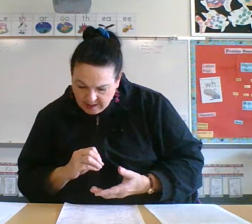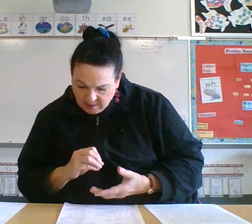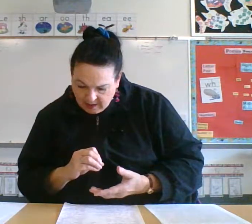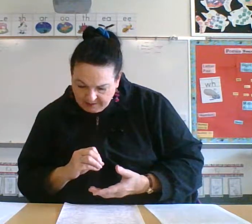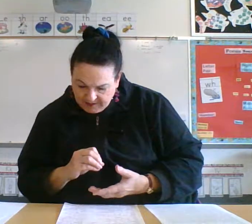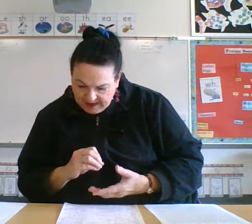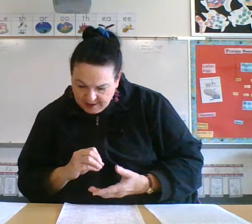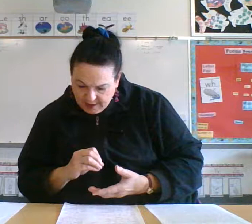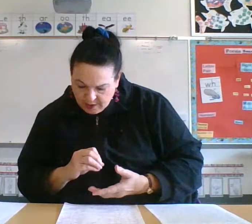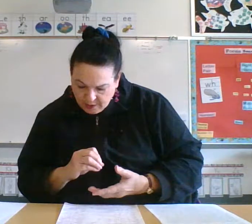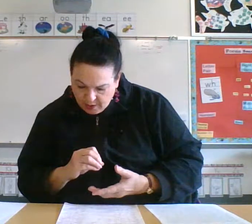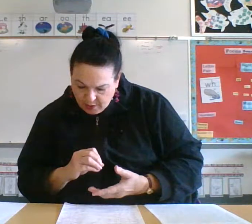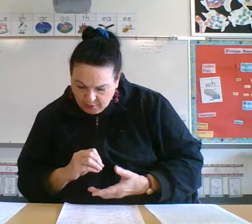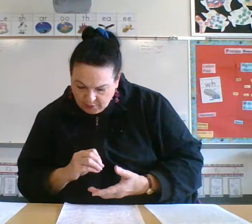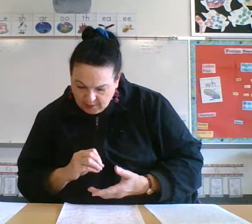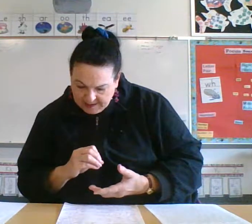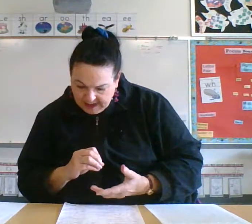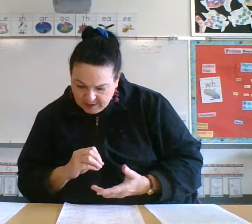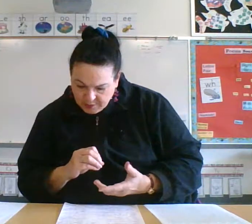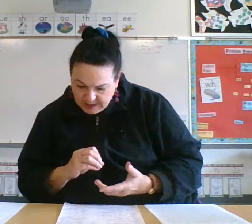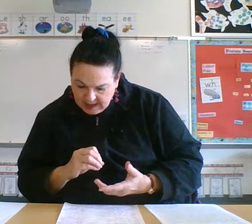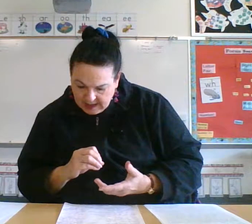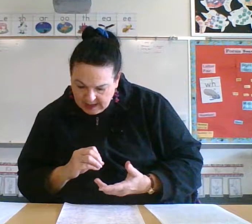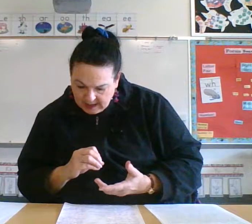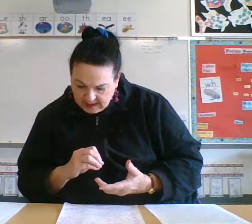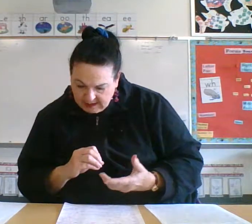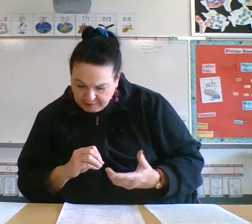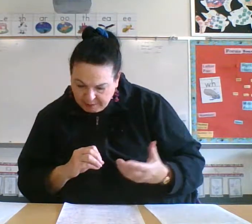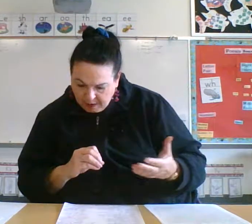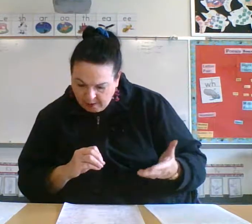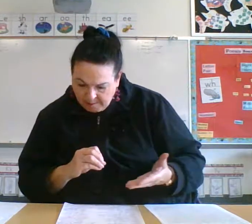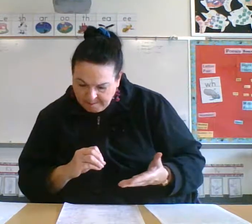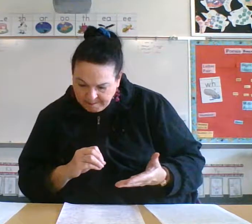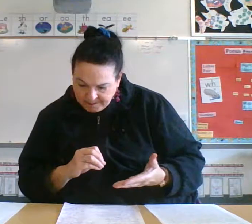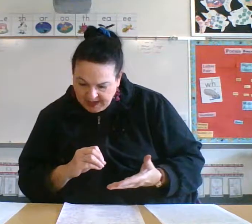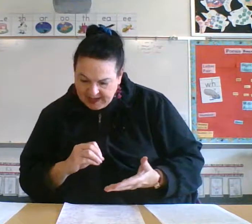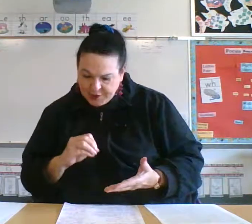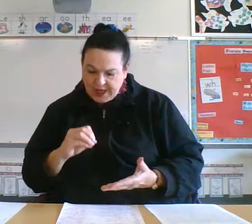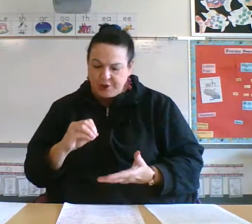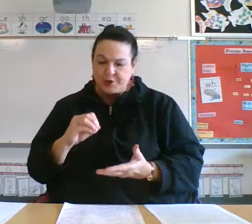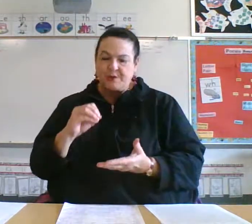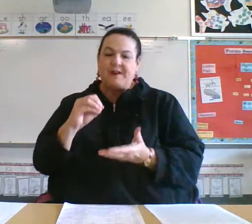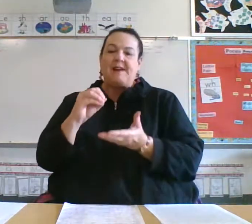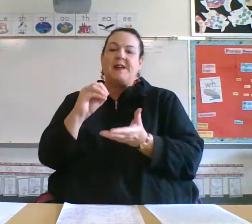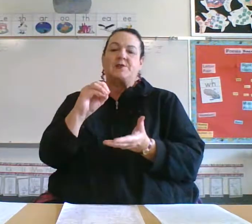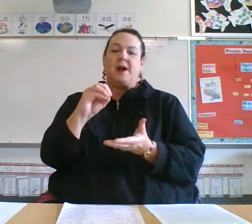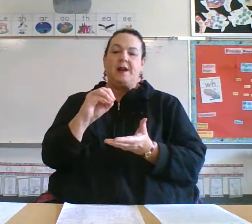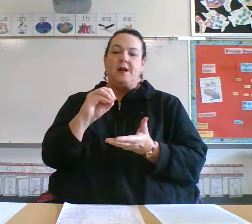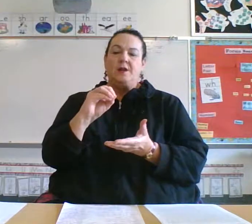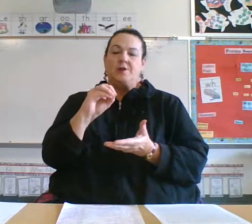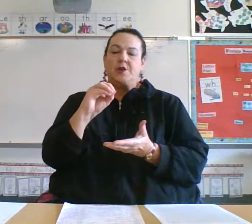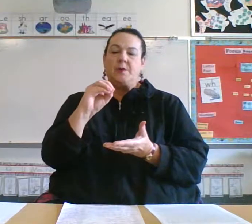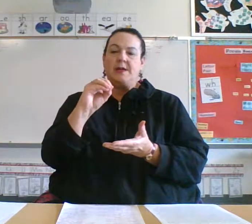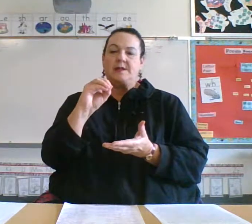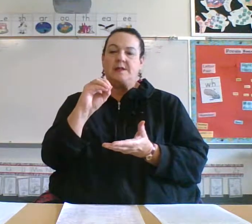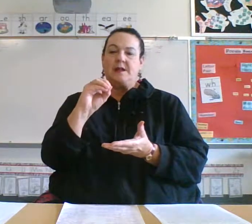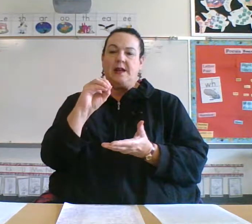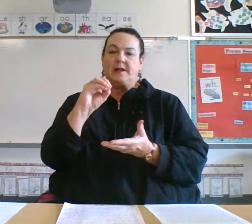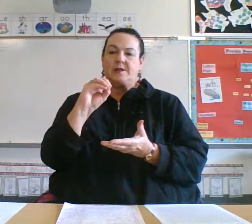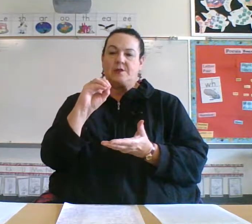right flat O over and down to a left palm and changes to a 5. That's right. So it starts